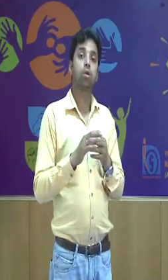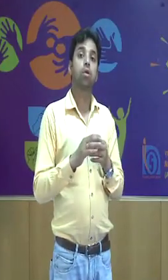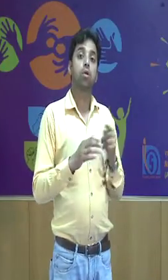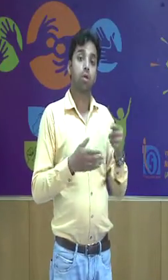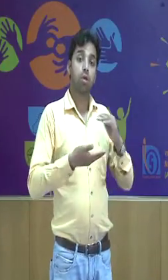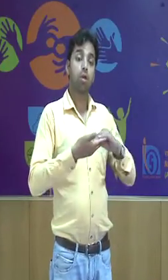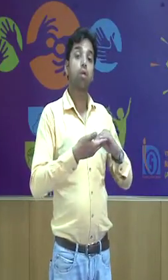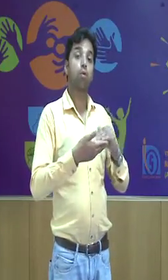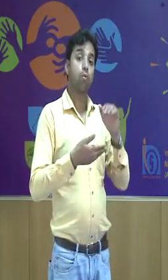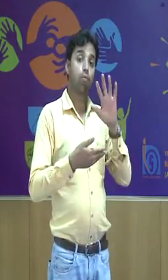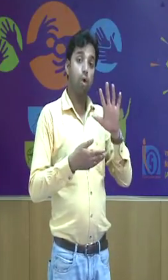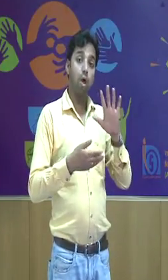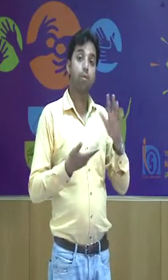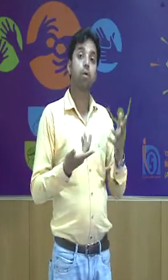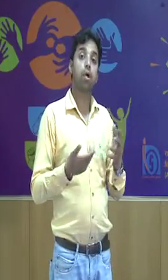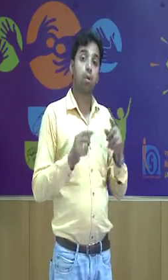5 Pandavas' brother.